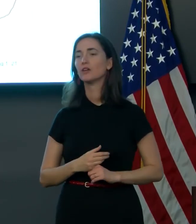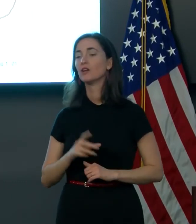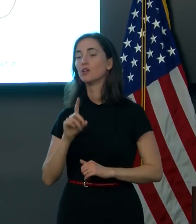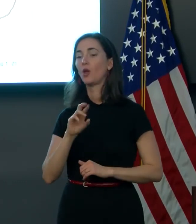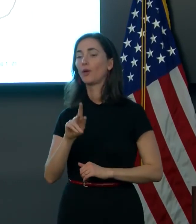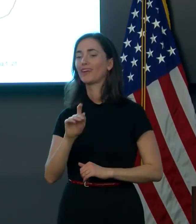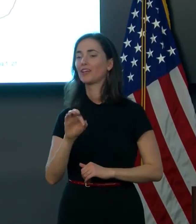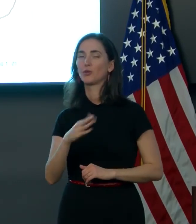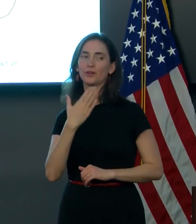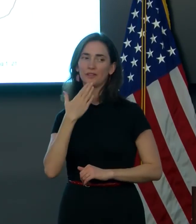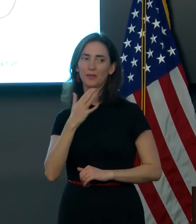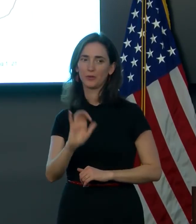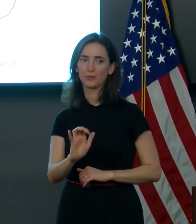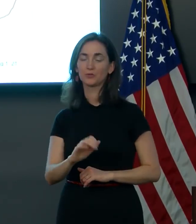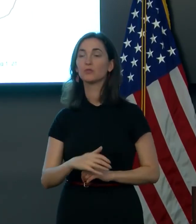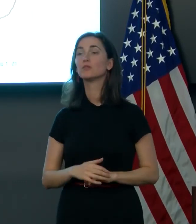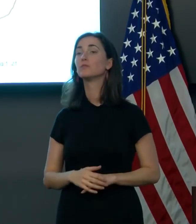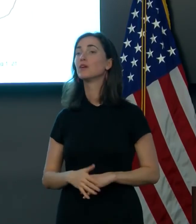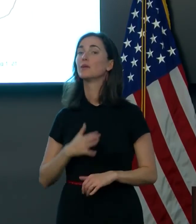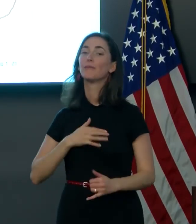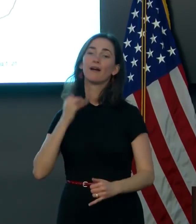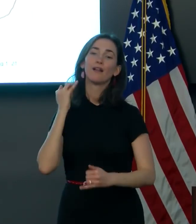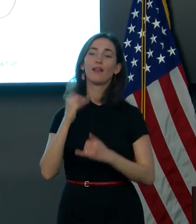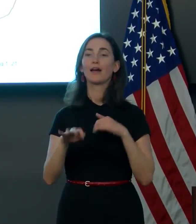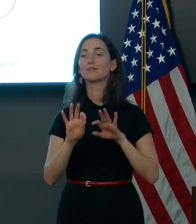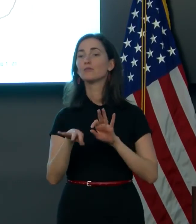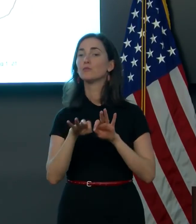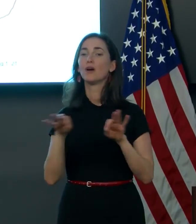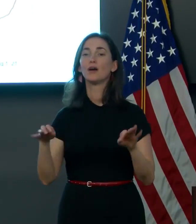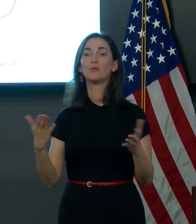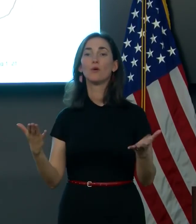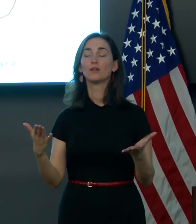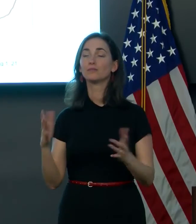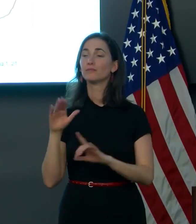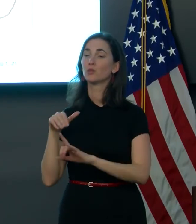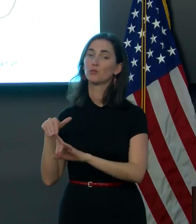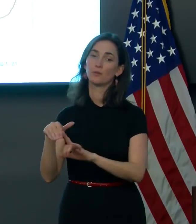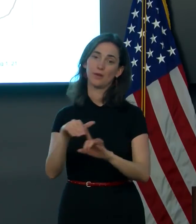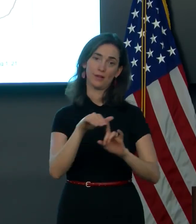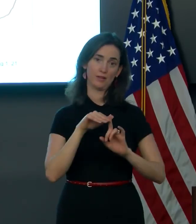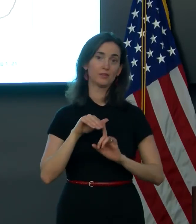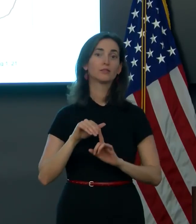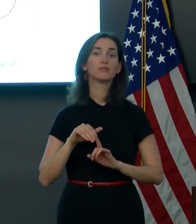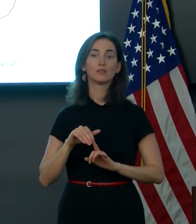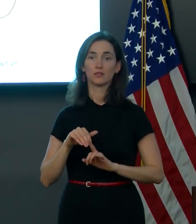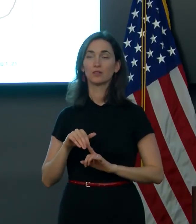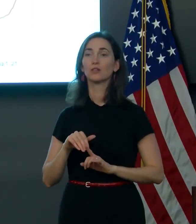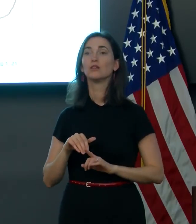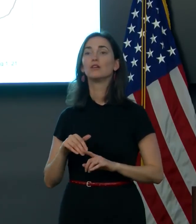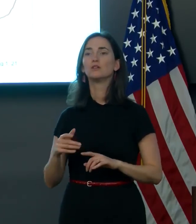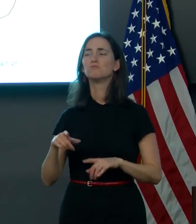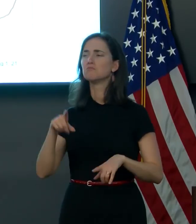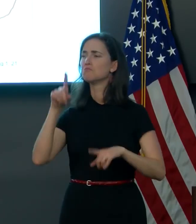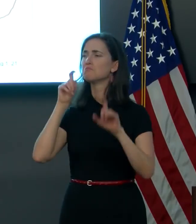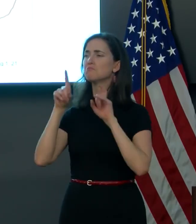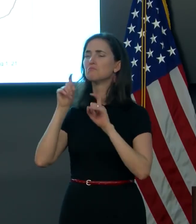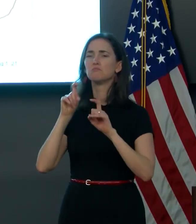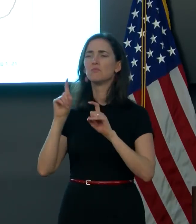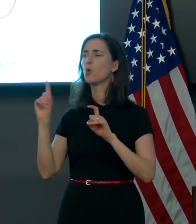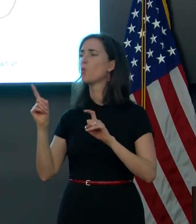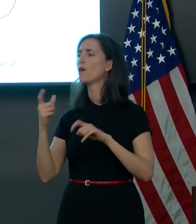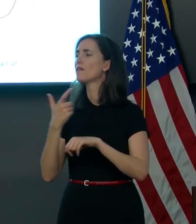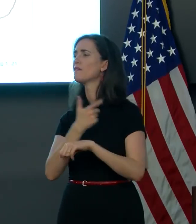Dr. Kenner. In closing, I just want to remind everyone that you can always call 211 to find the